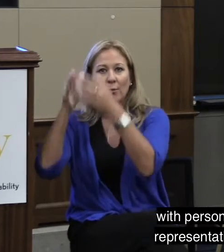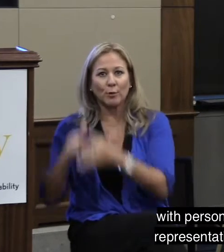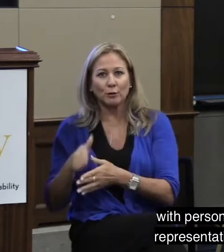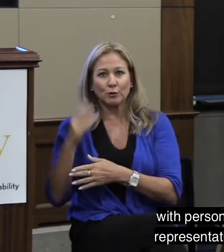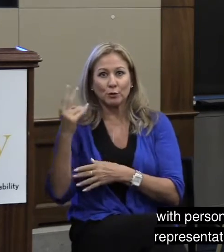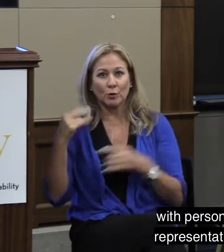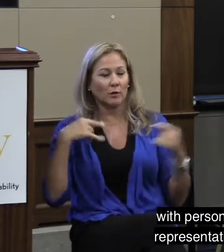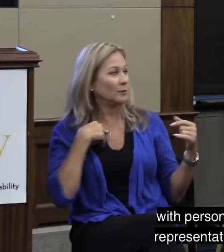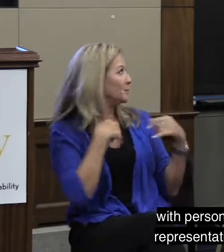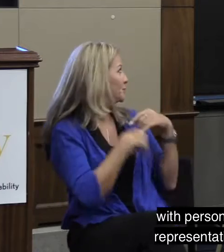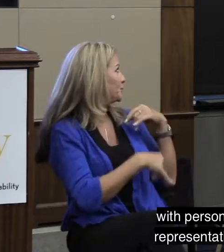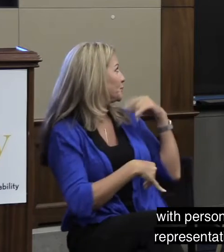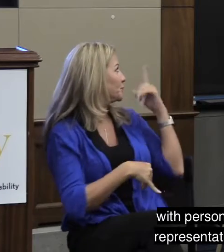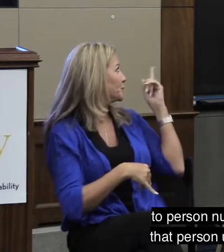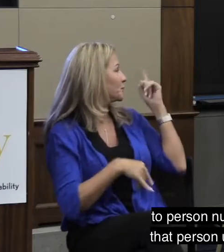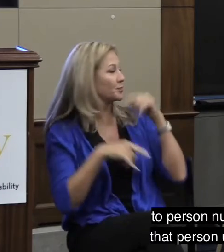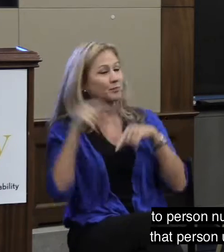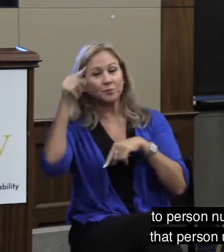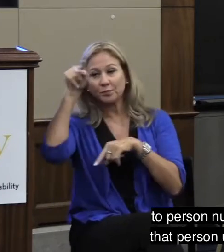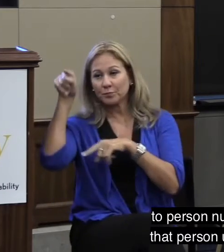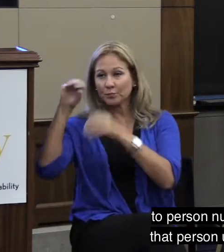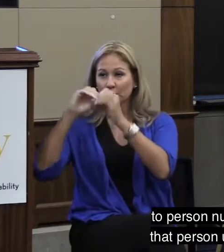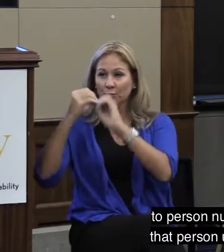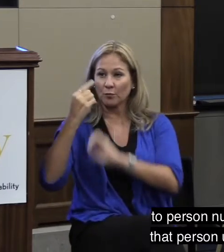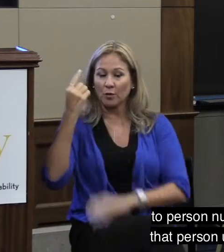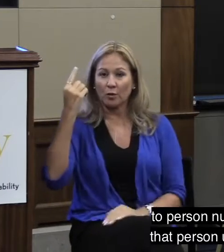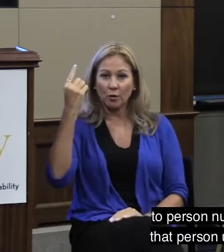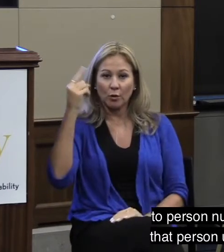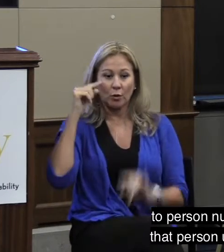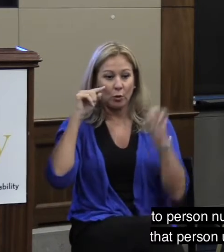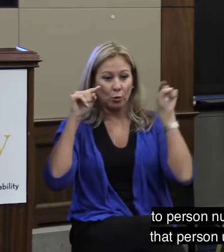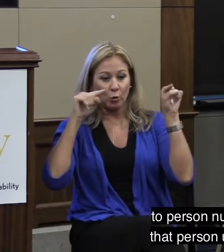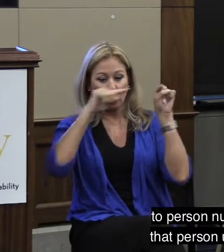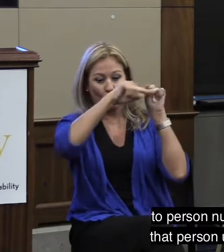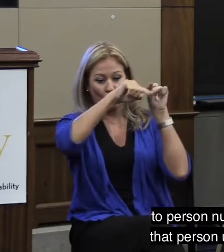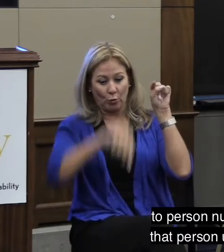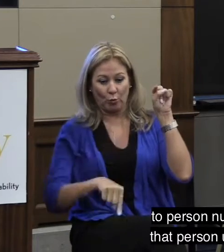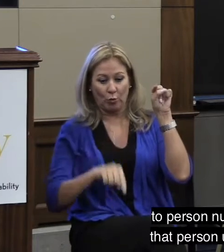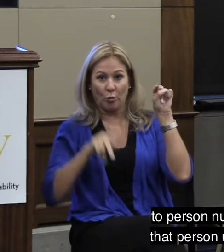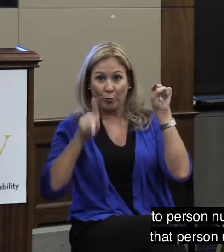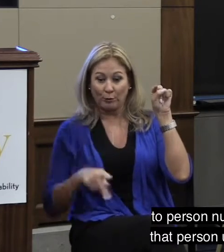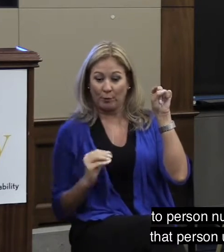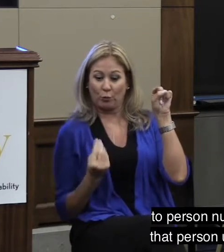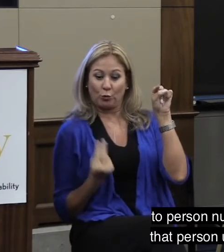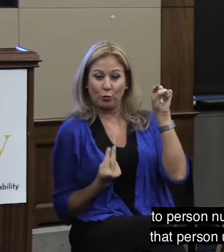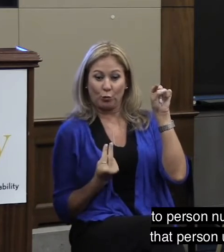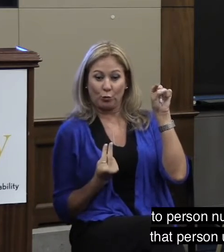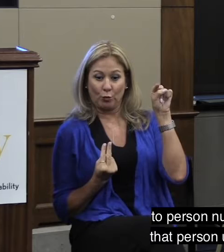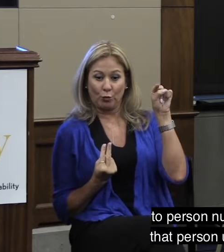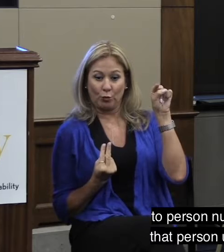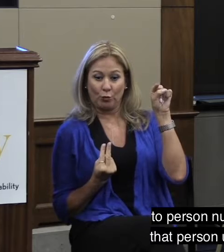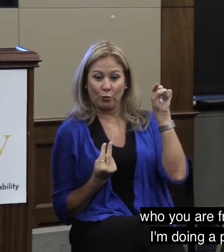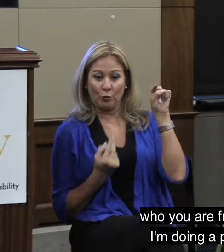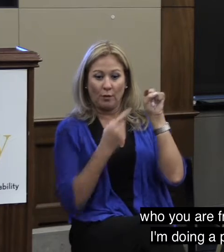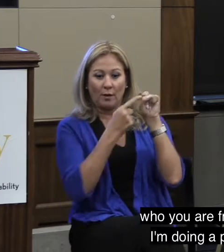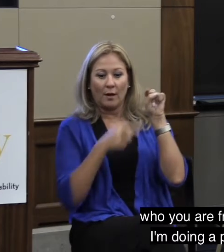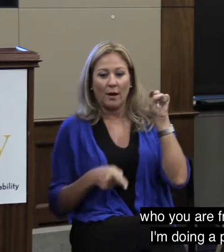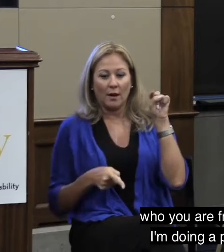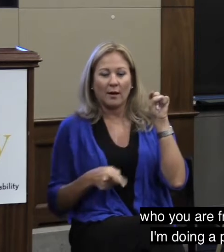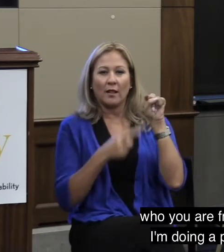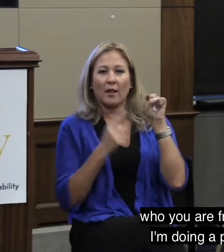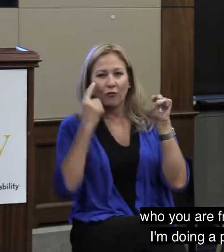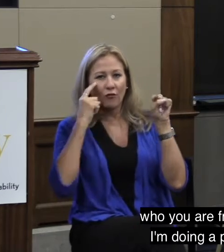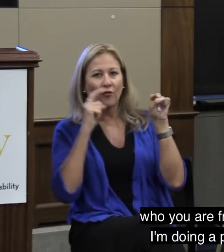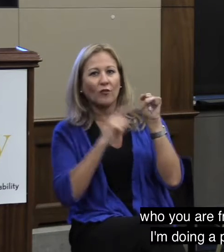representatively down from the word you to person number two. When you then build that person up, then that person recognizes who you are